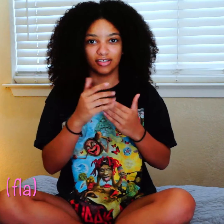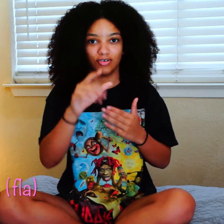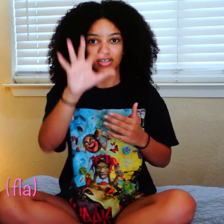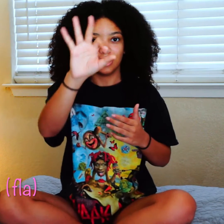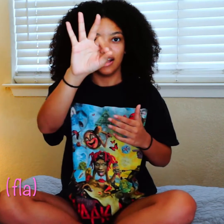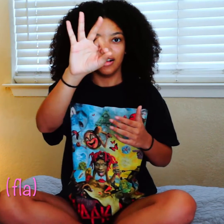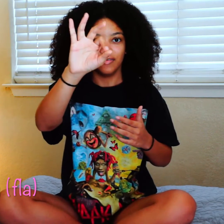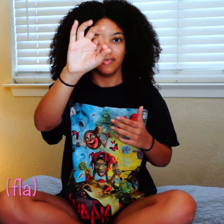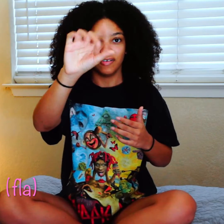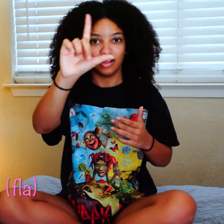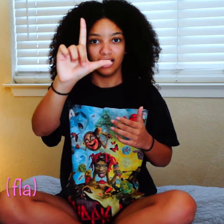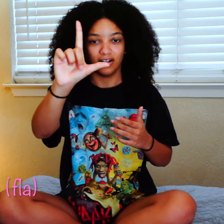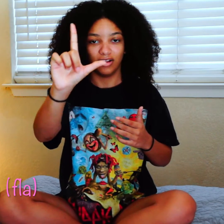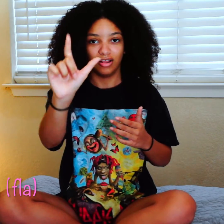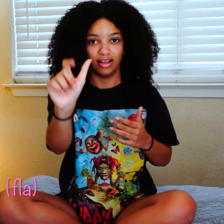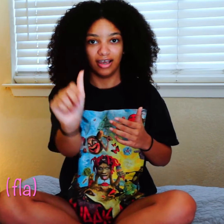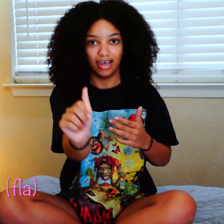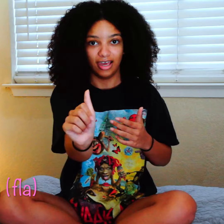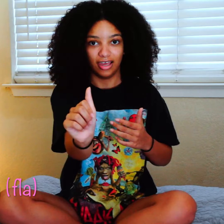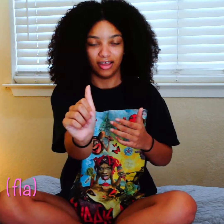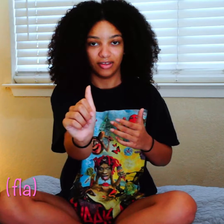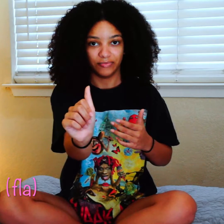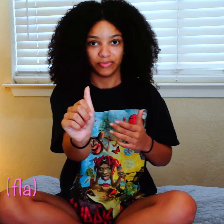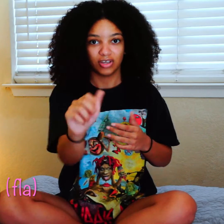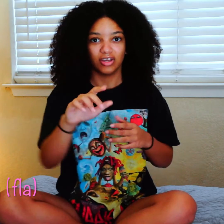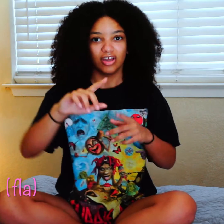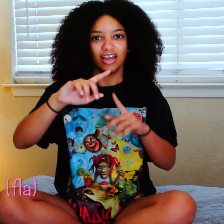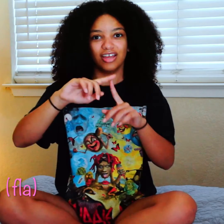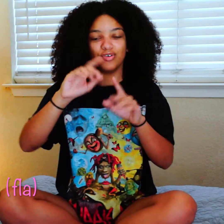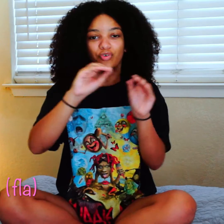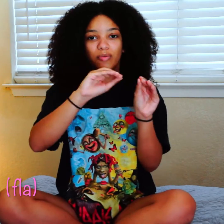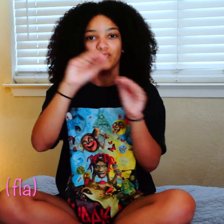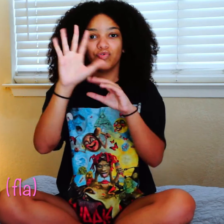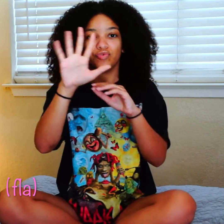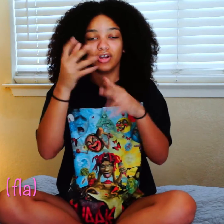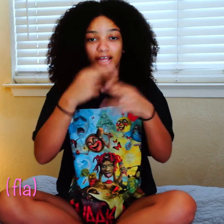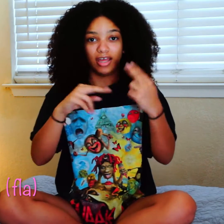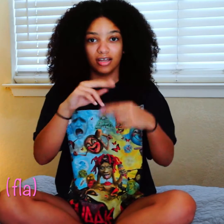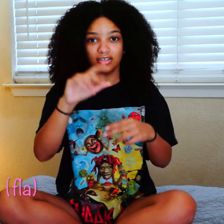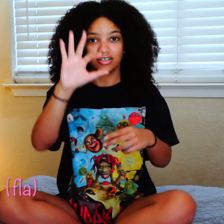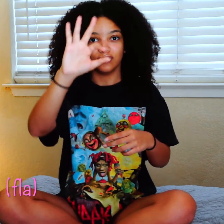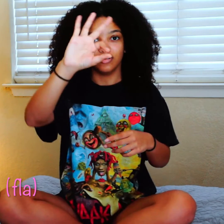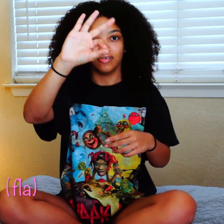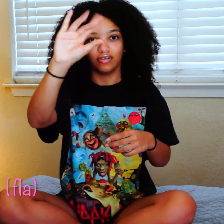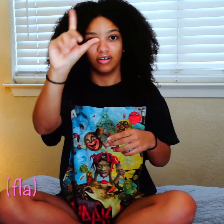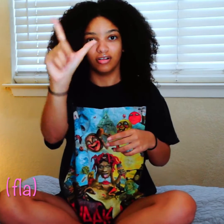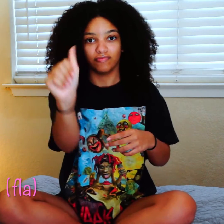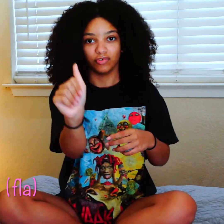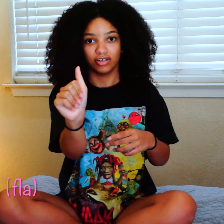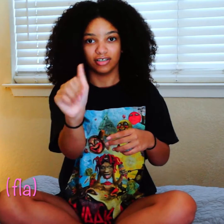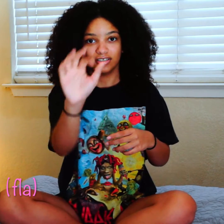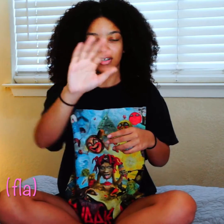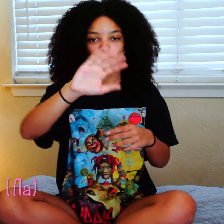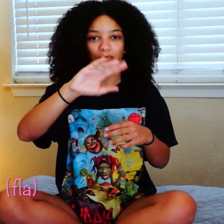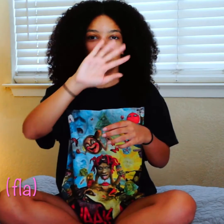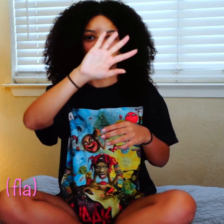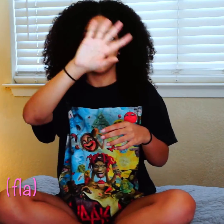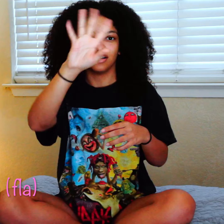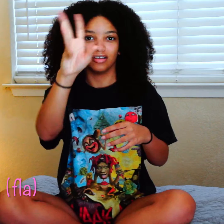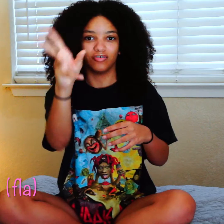it's F-L-A. And you want to move your hands to Florida. So you're making like a little fan